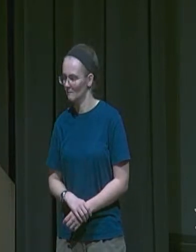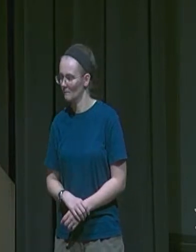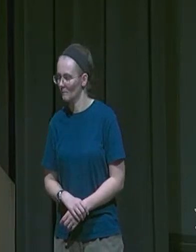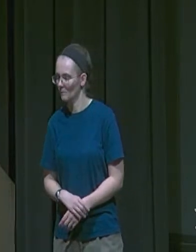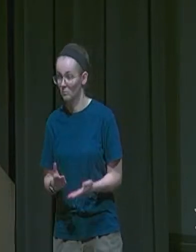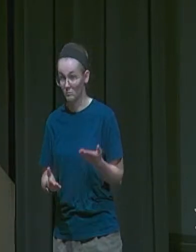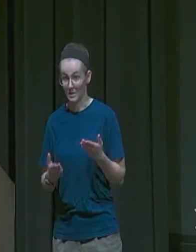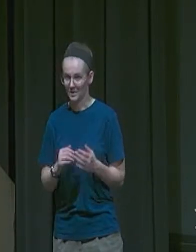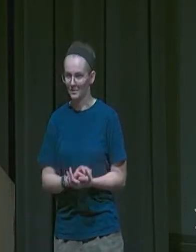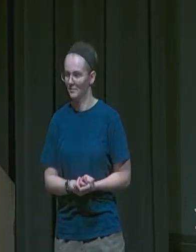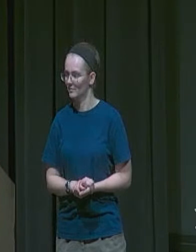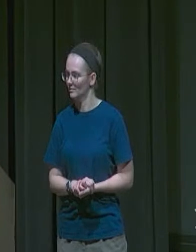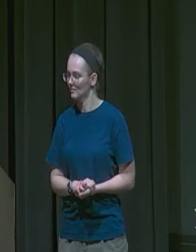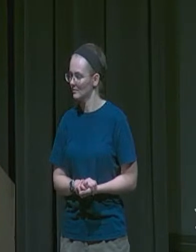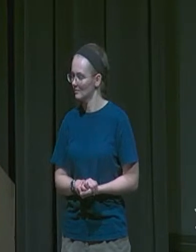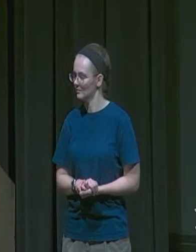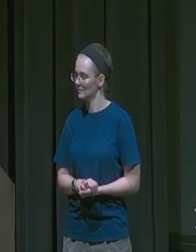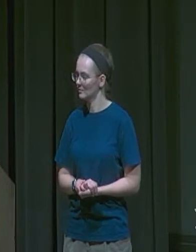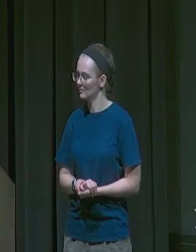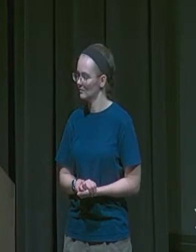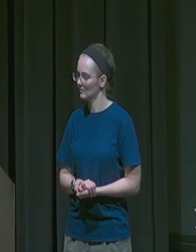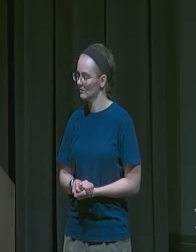we think.